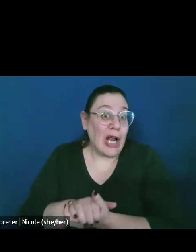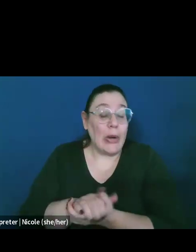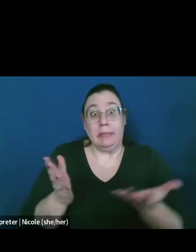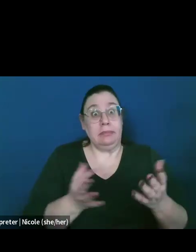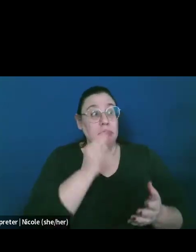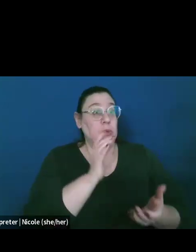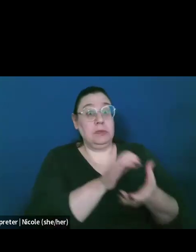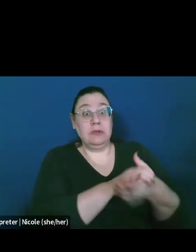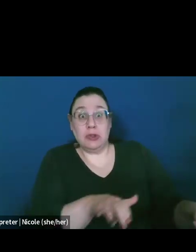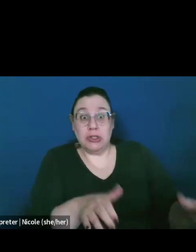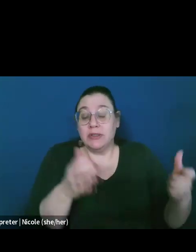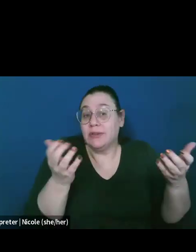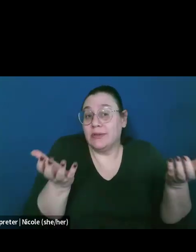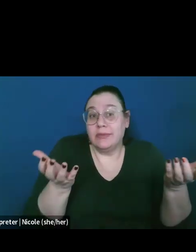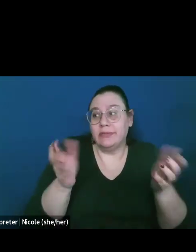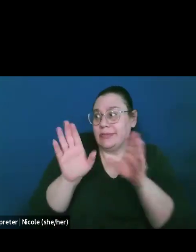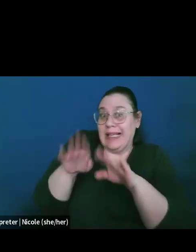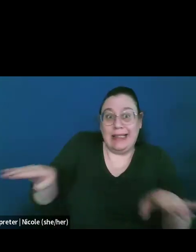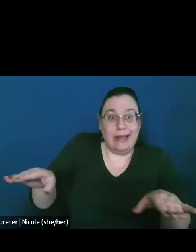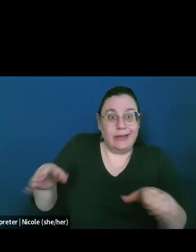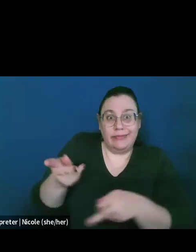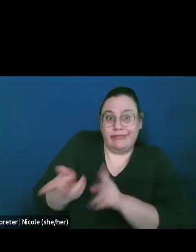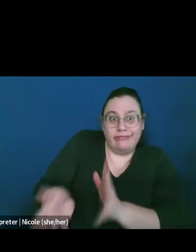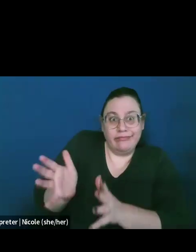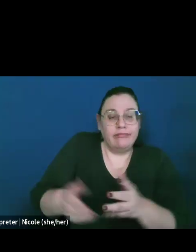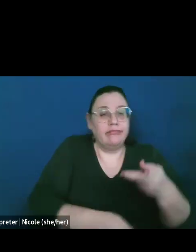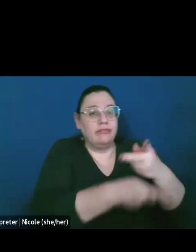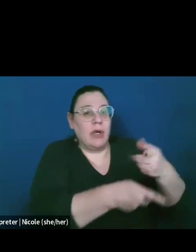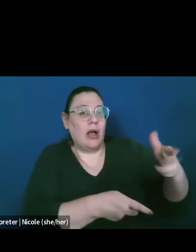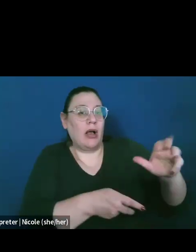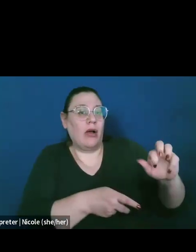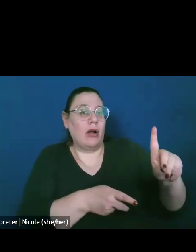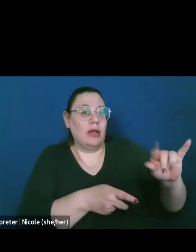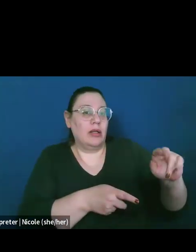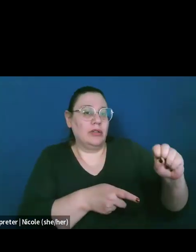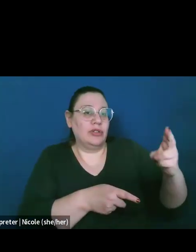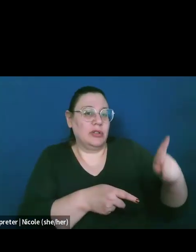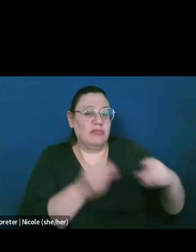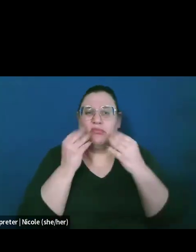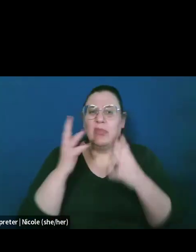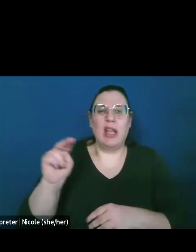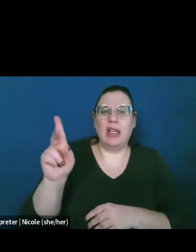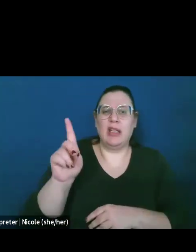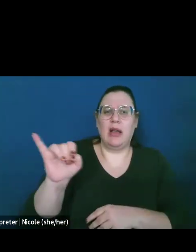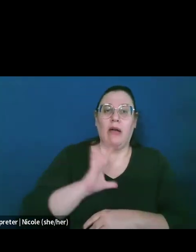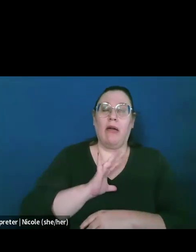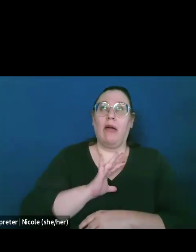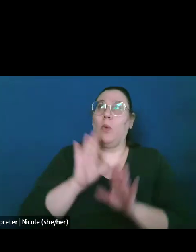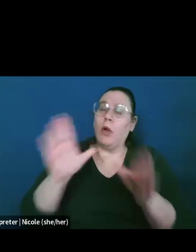divorce, kids, guardianship, NDI has a lot of really great resources that can help